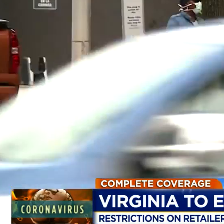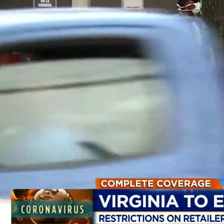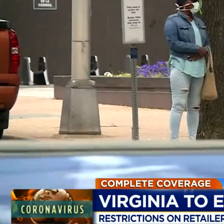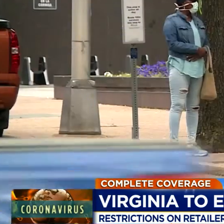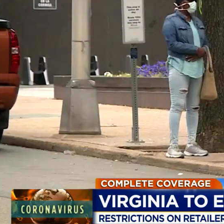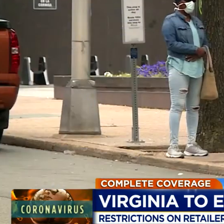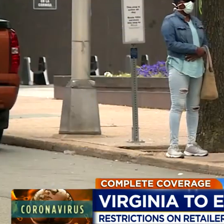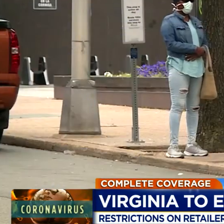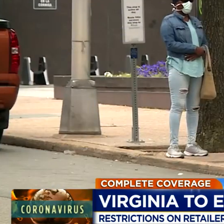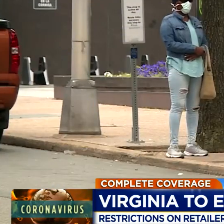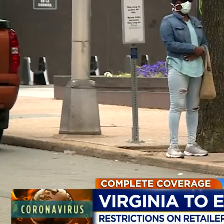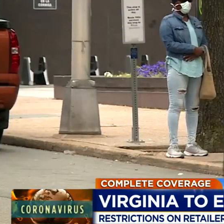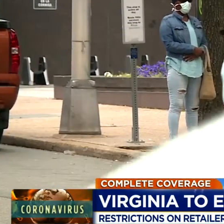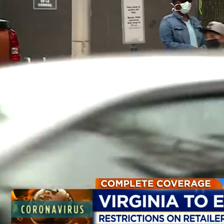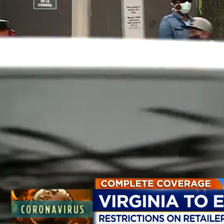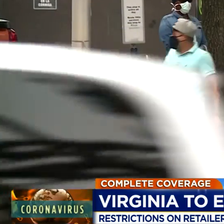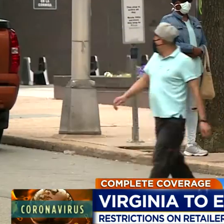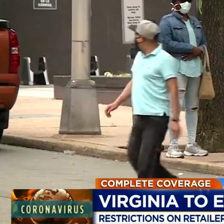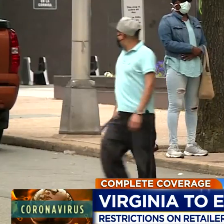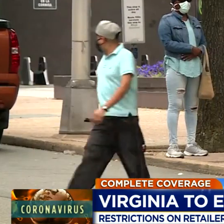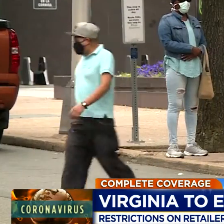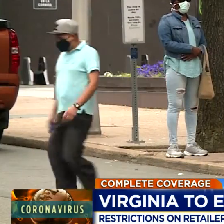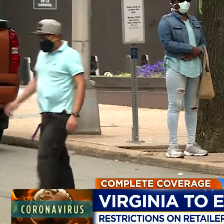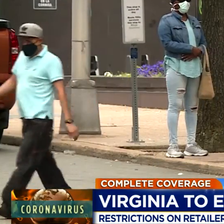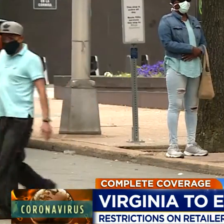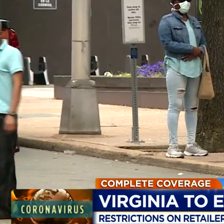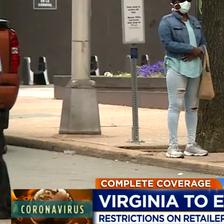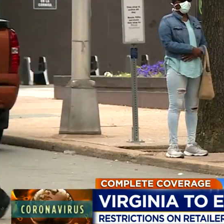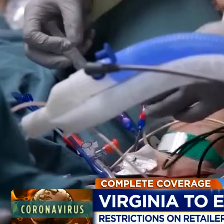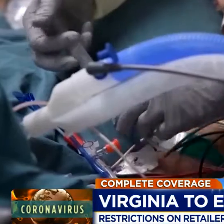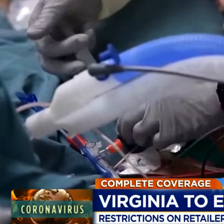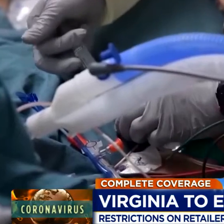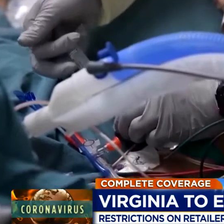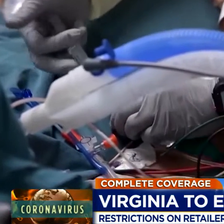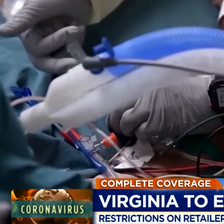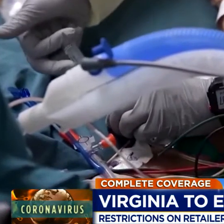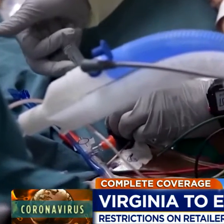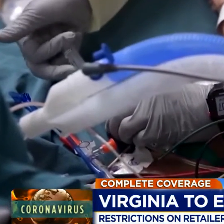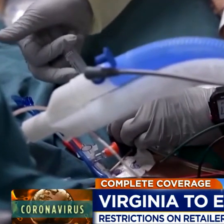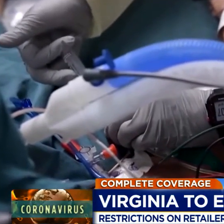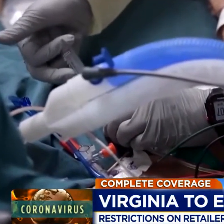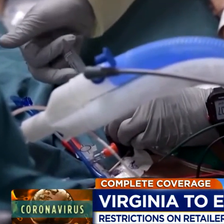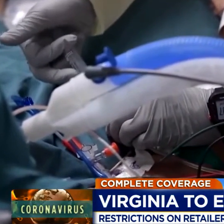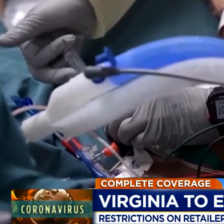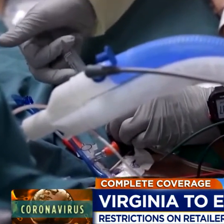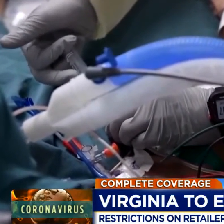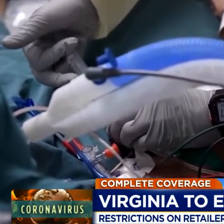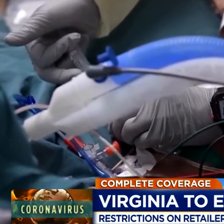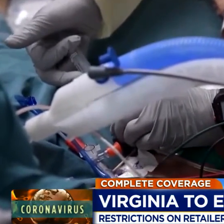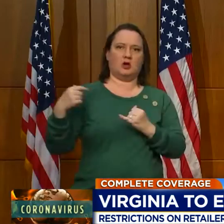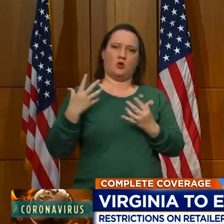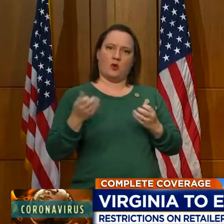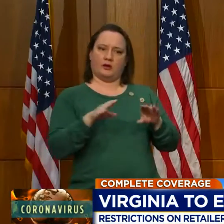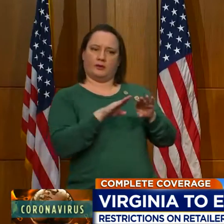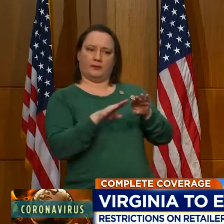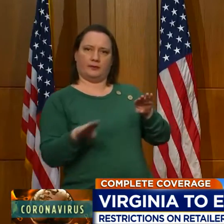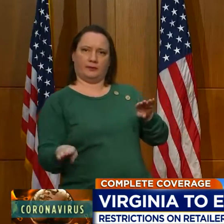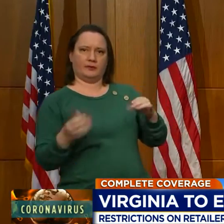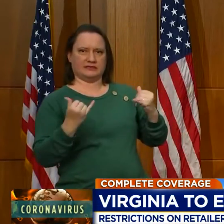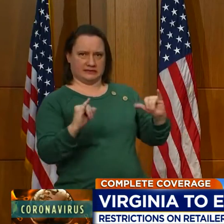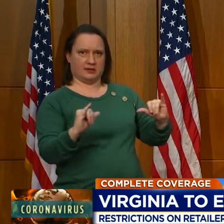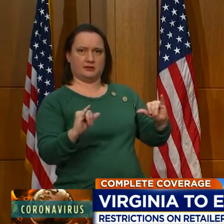lifted, Virginians should continue to take the virus seriously so that there isn't a spike in new cases like other states have seen. Be